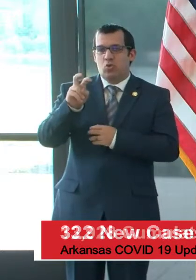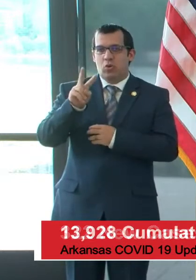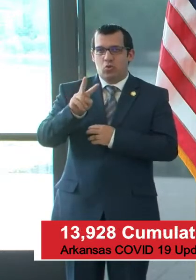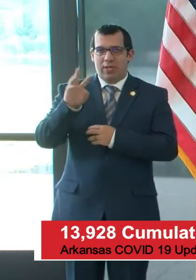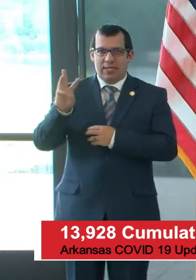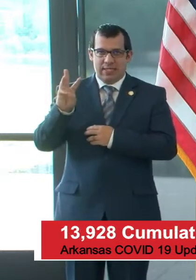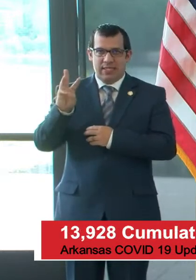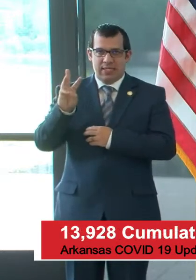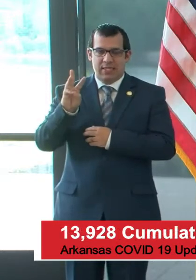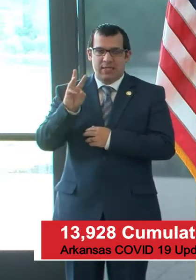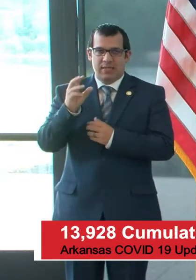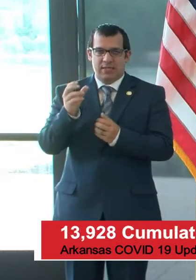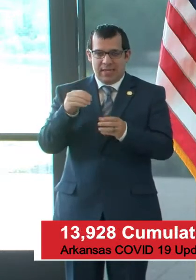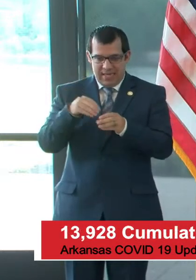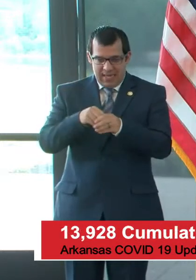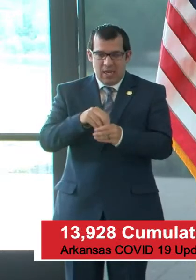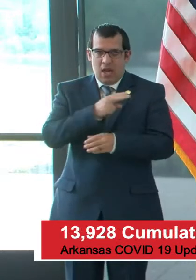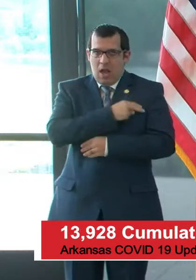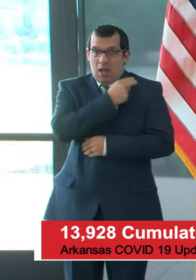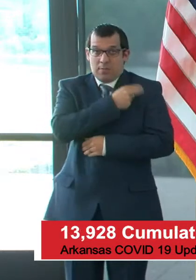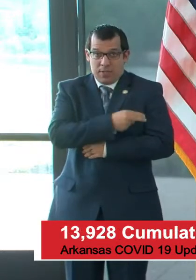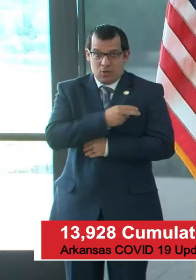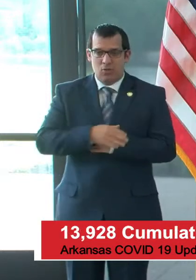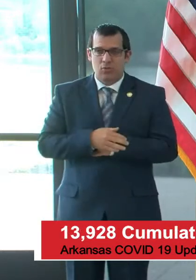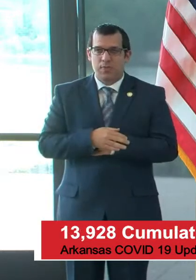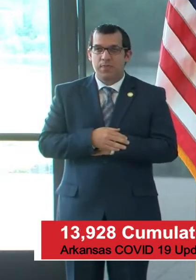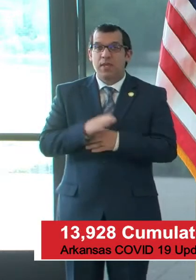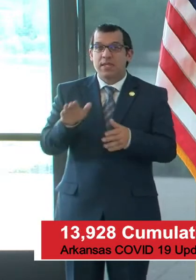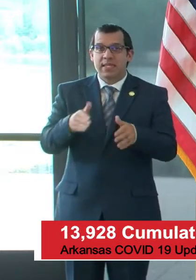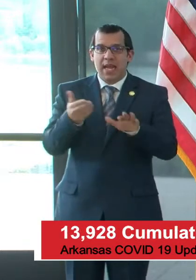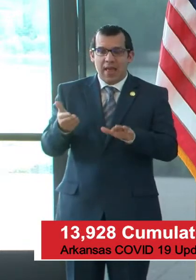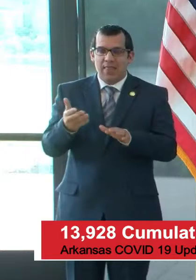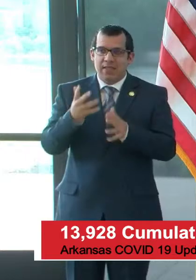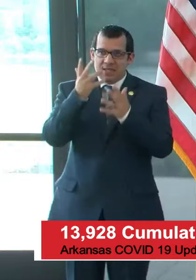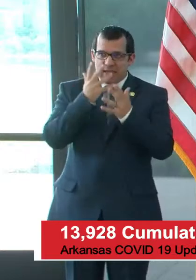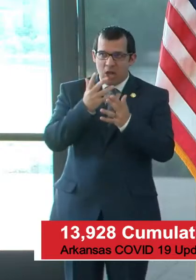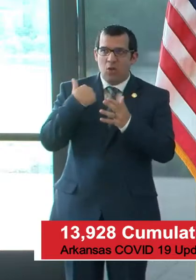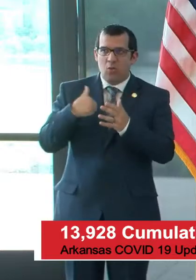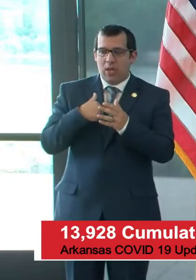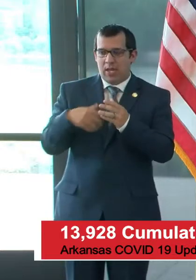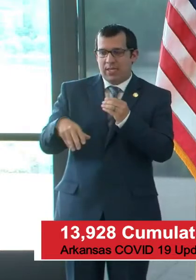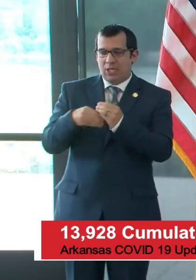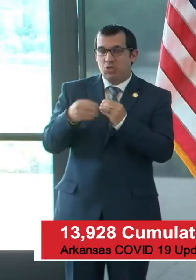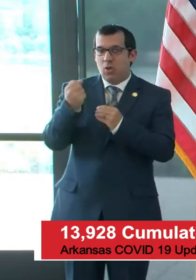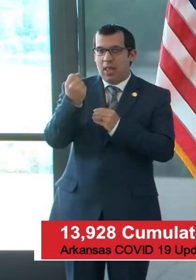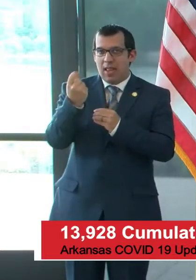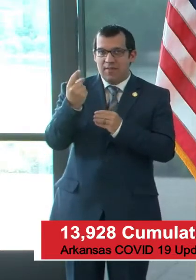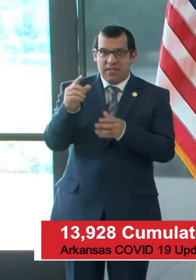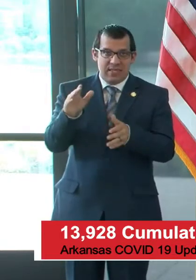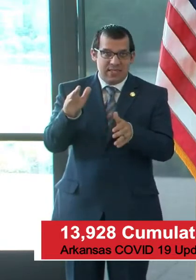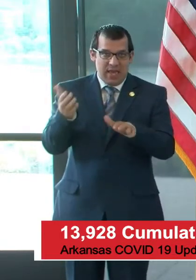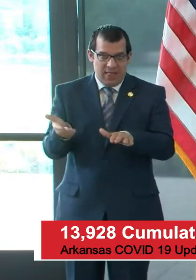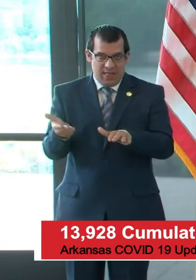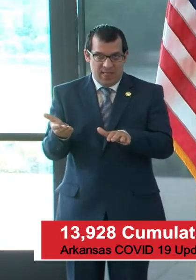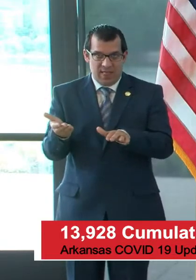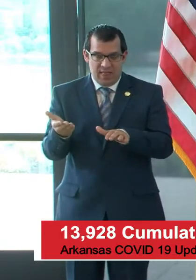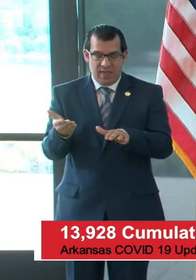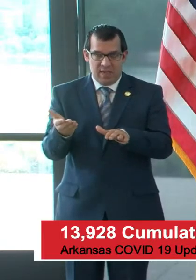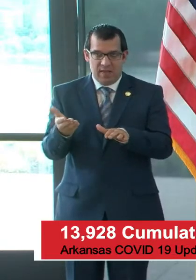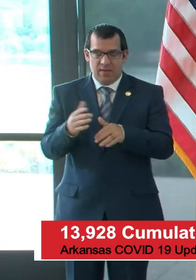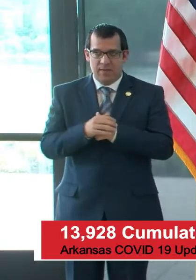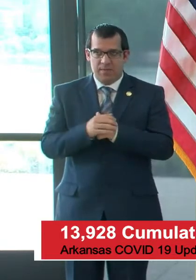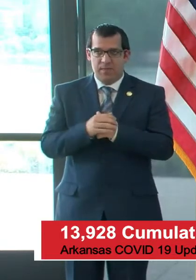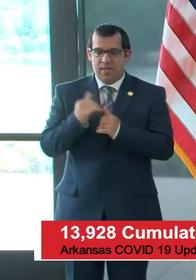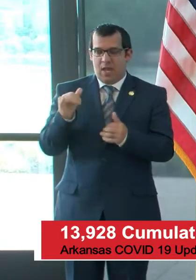226 hospitalizations. In terms of deaths, very sadly, we have an additional 11 deaths